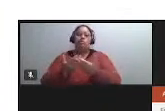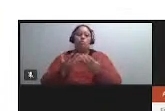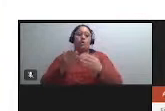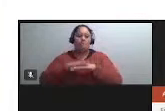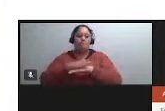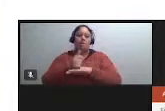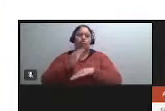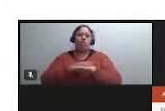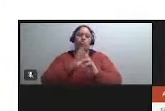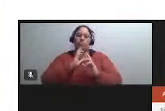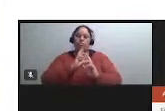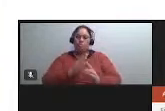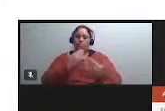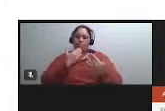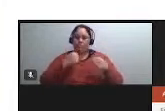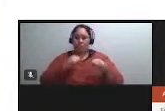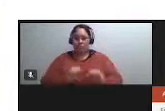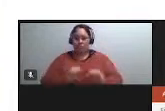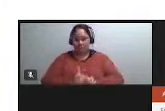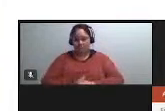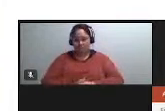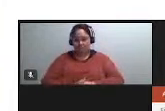on the report. Thank you, Chair.